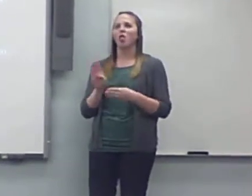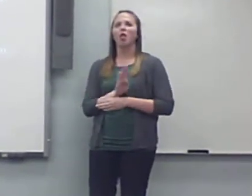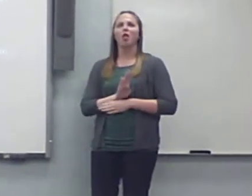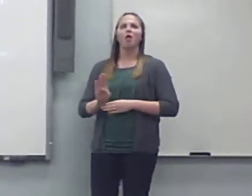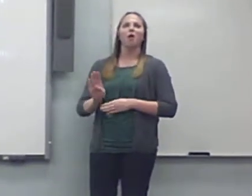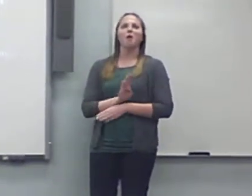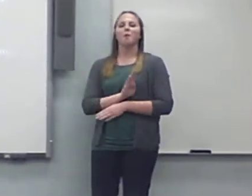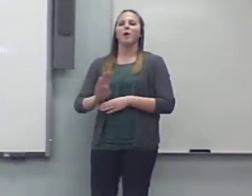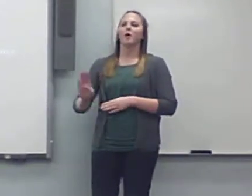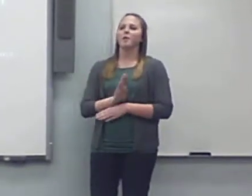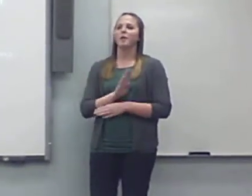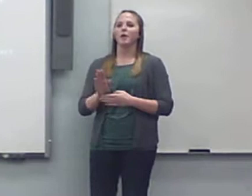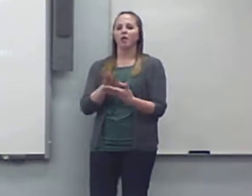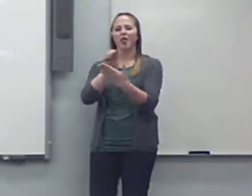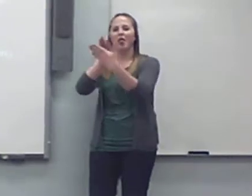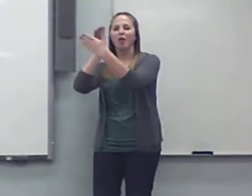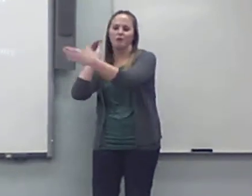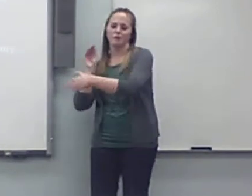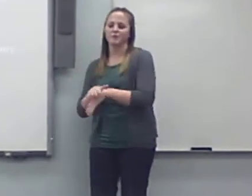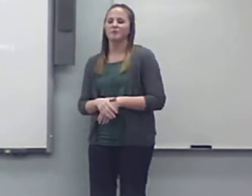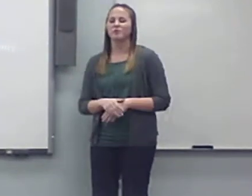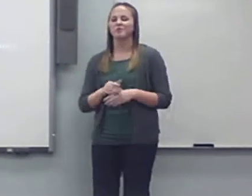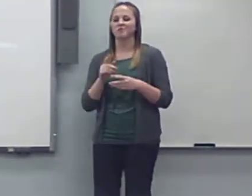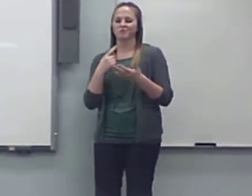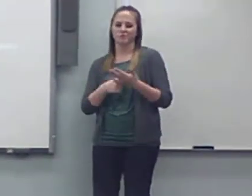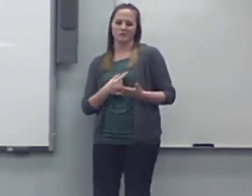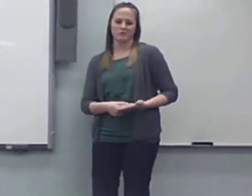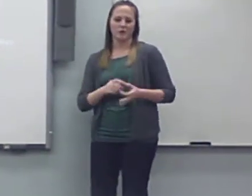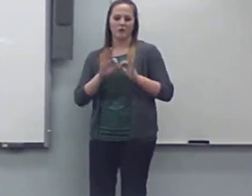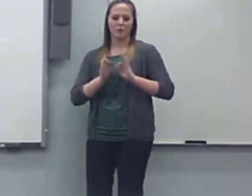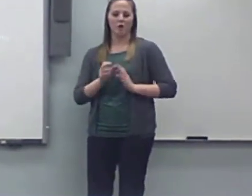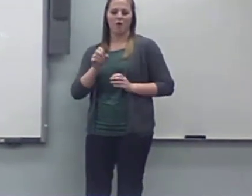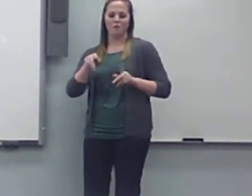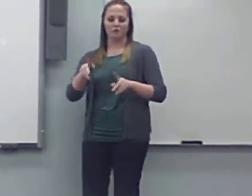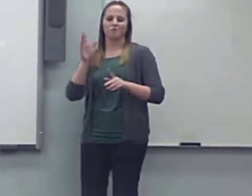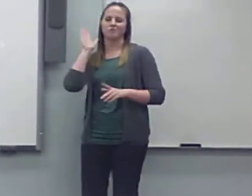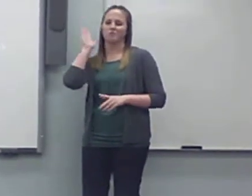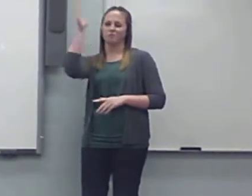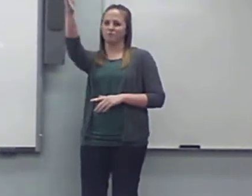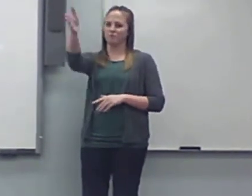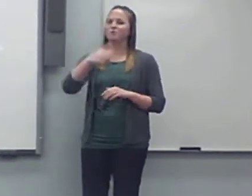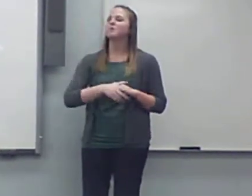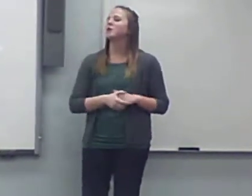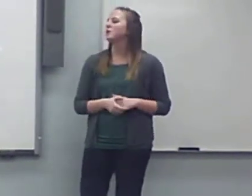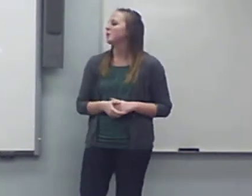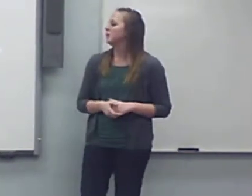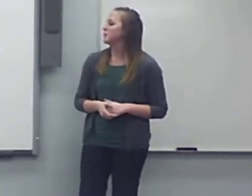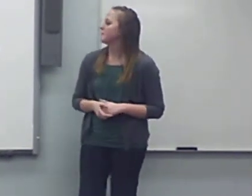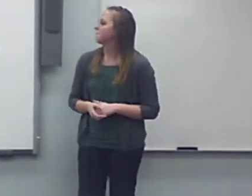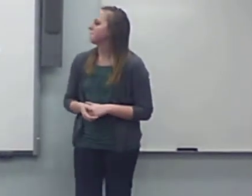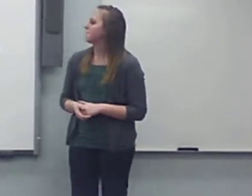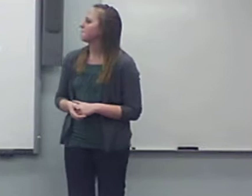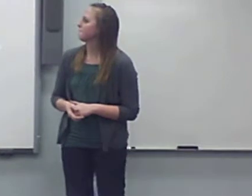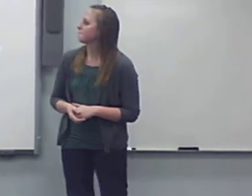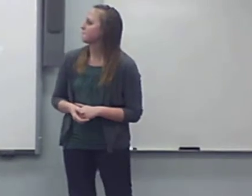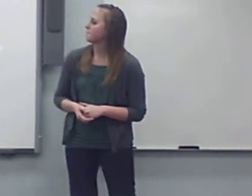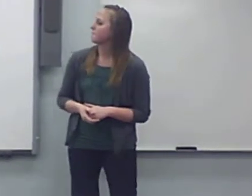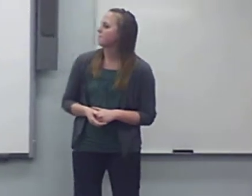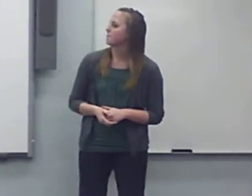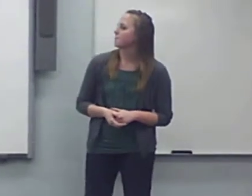more about the interpreting opportunities a little bit later on. One of the things that I wanted to give you just an idea of